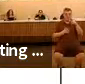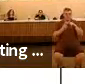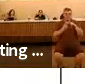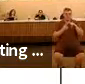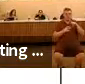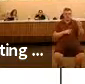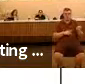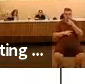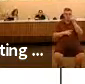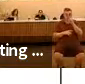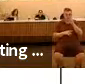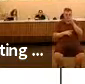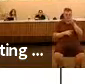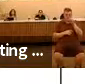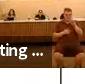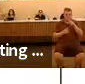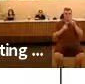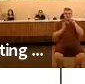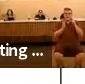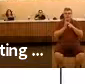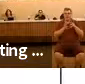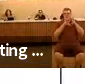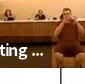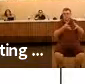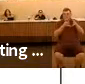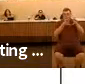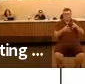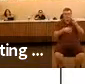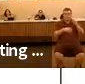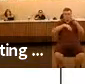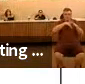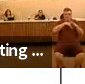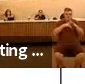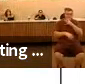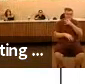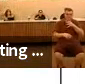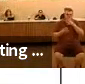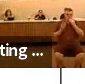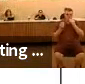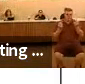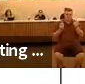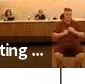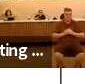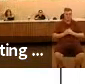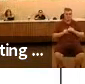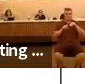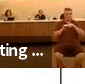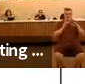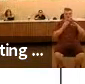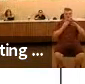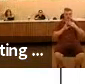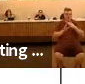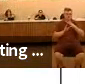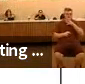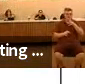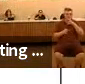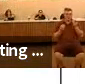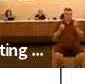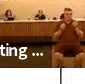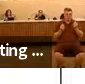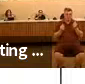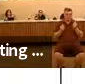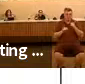It is identified as abandoned or vacant farmland in Town Farmland Protection